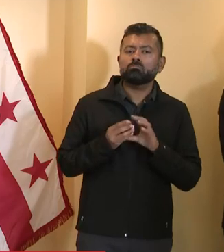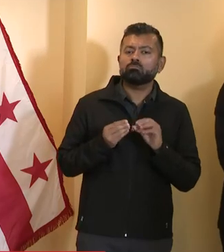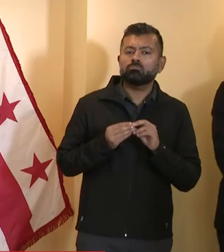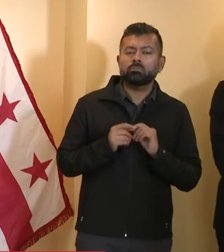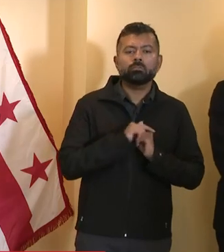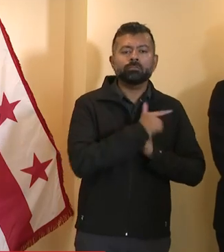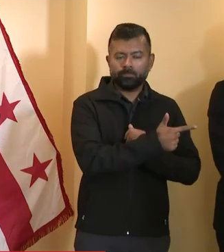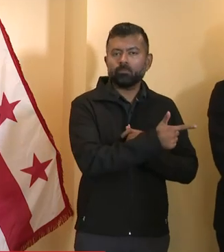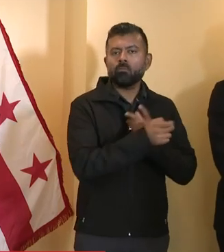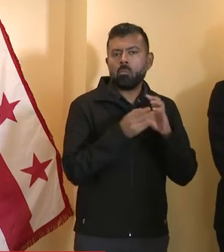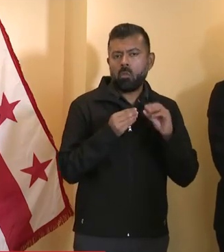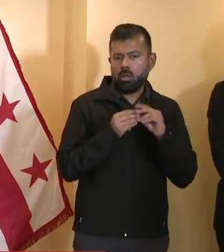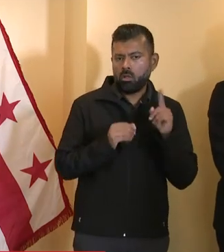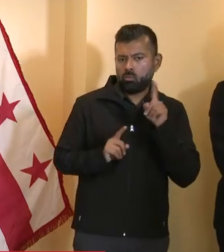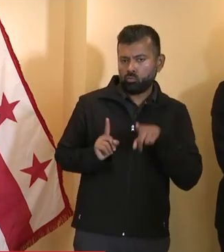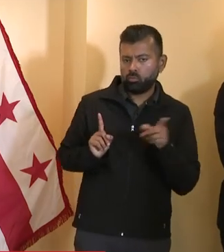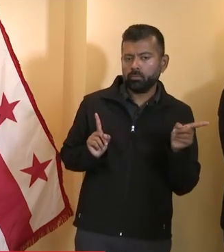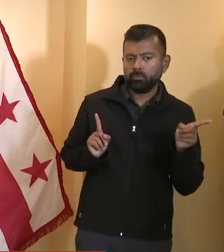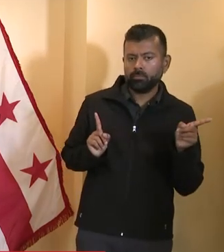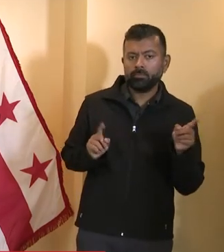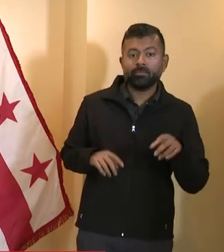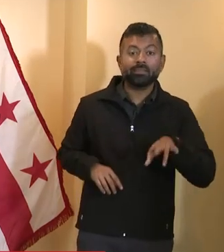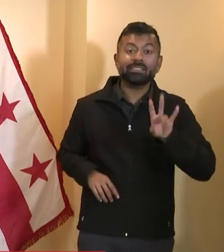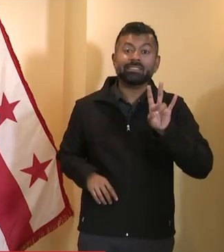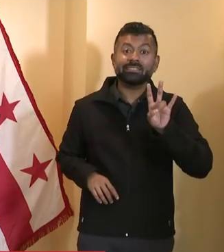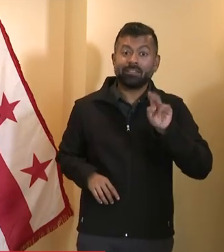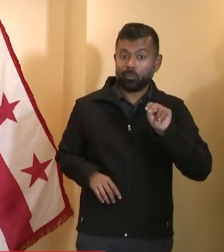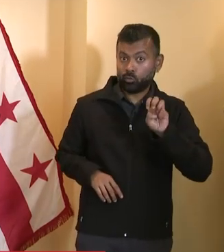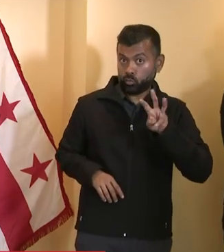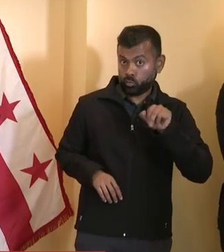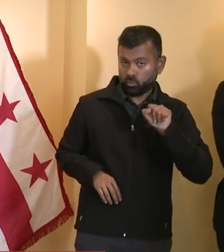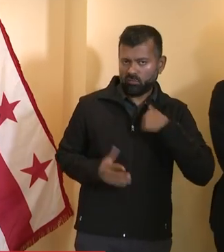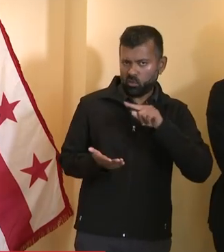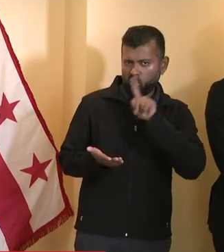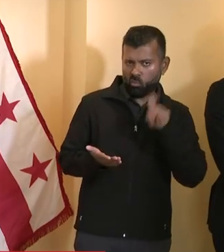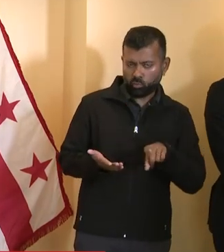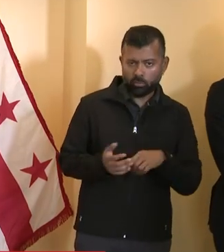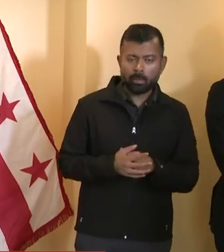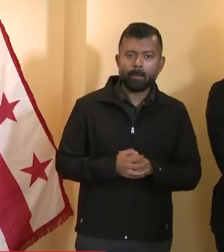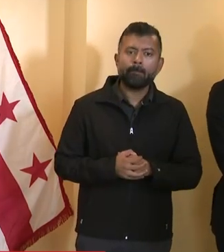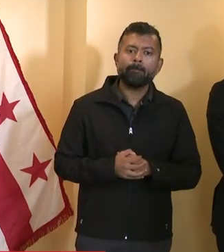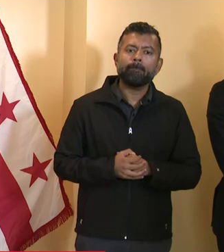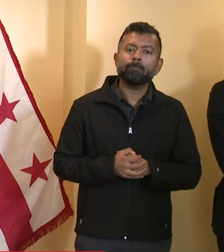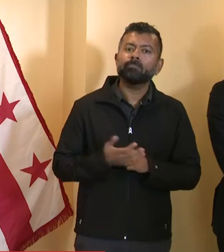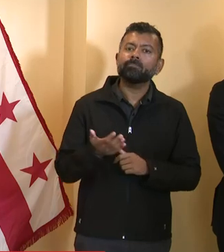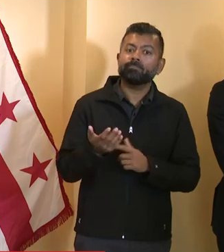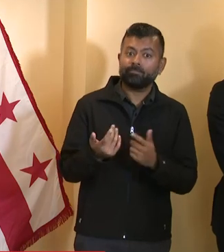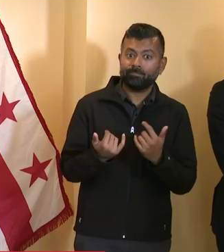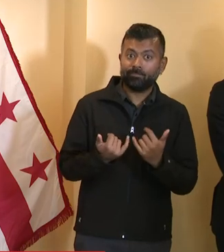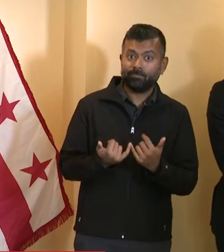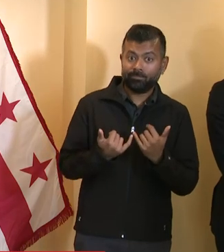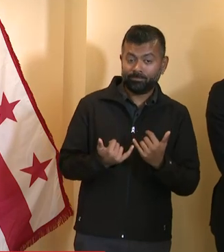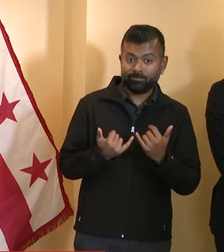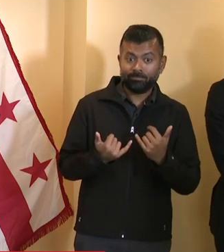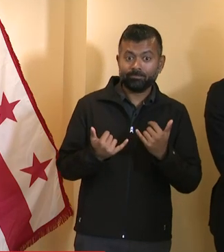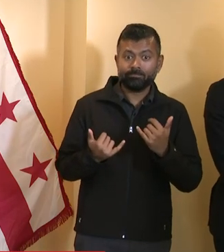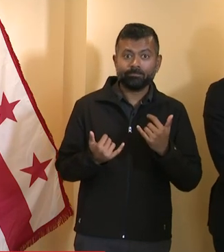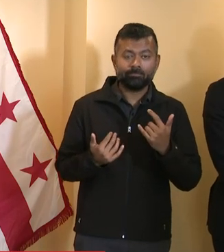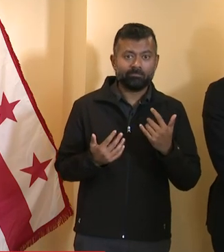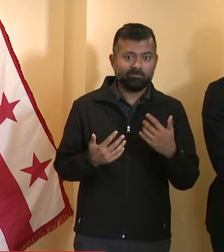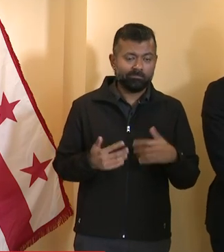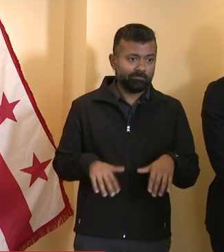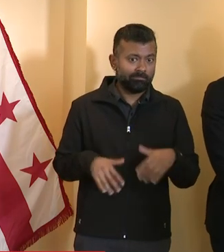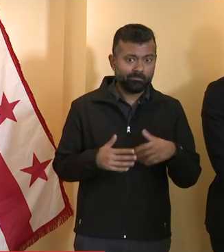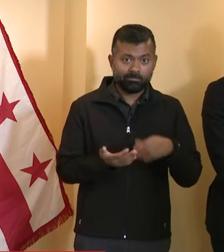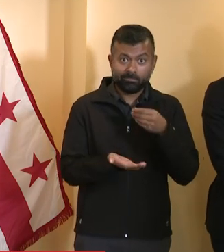News. As it relates to RFK, can you talk about now with this projected $1 billion deficit, do you think – how is that